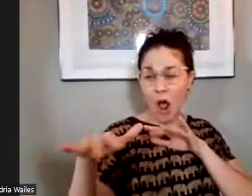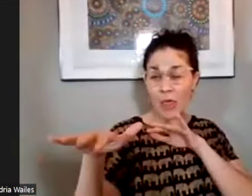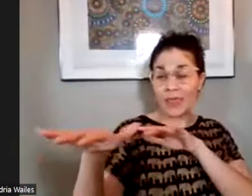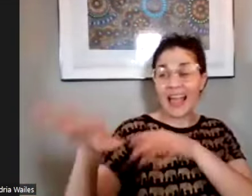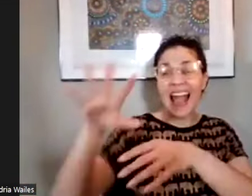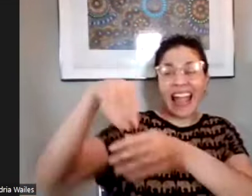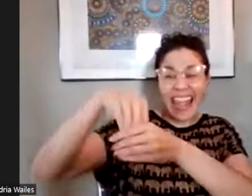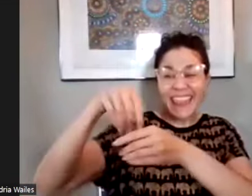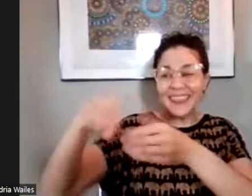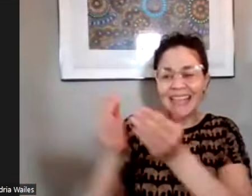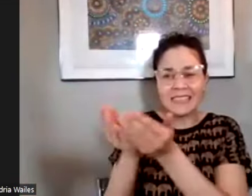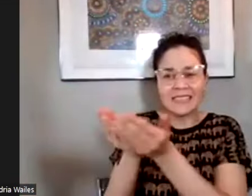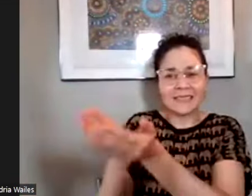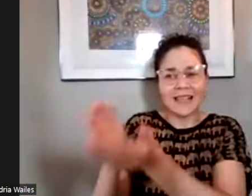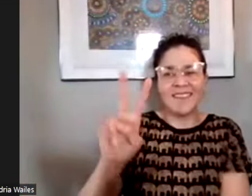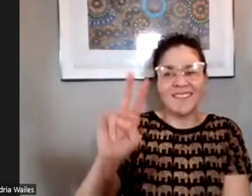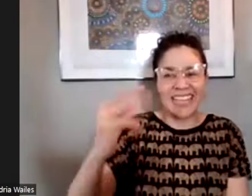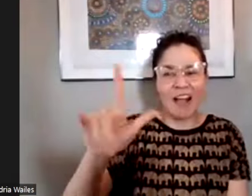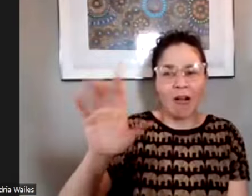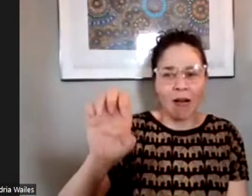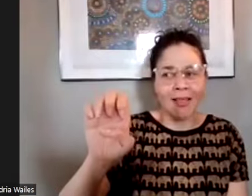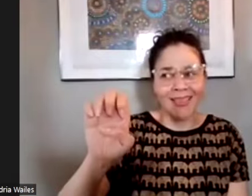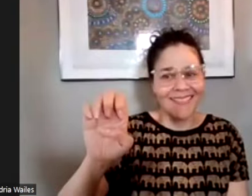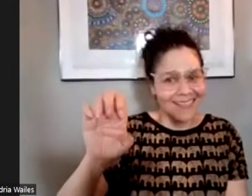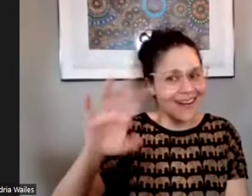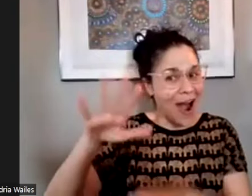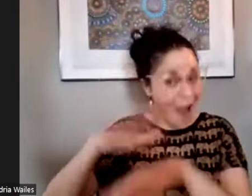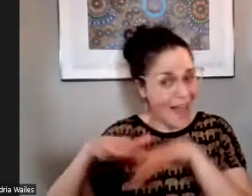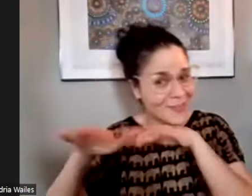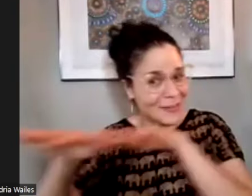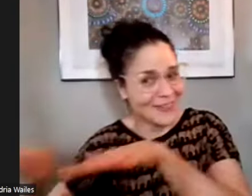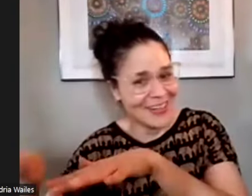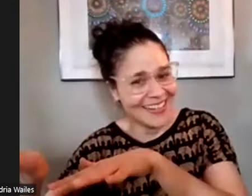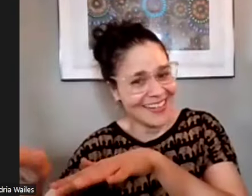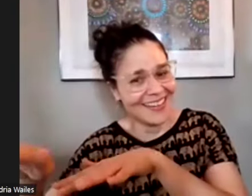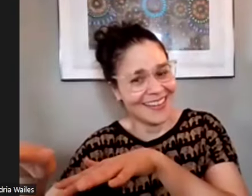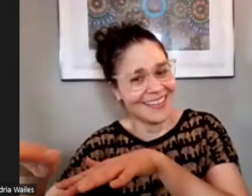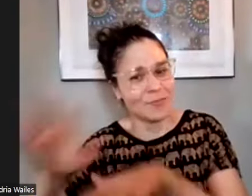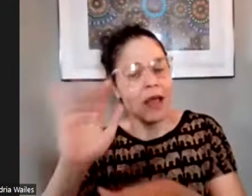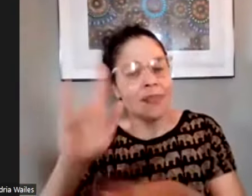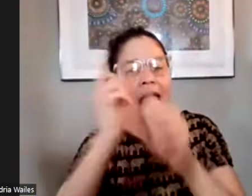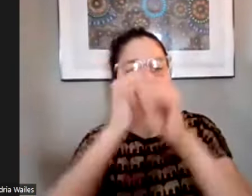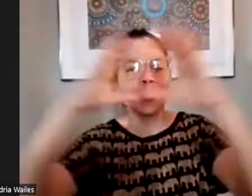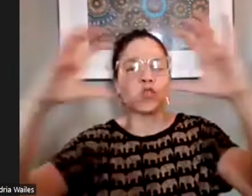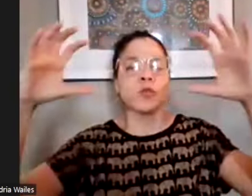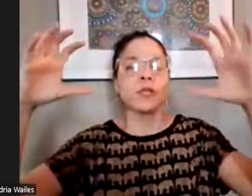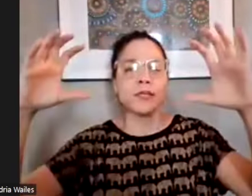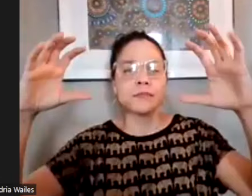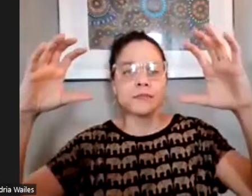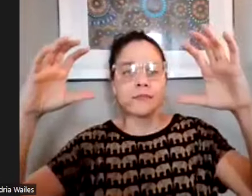scene in the show, they're gambling as well. They're doing that on the boat. The boat is their vehicle to be on the river. And so in